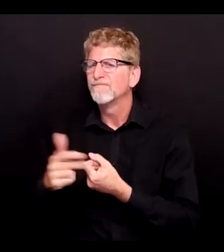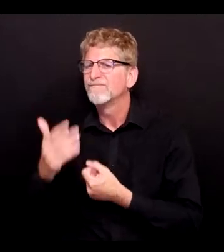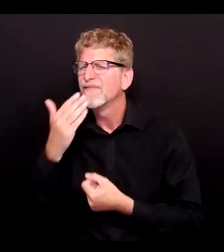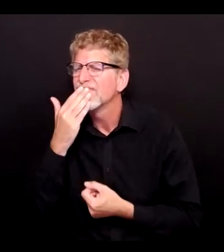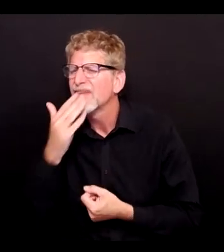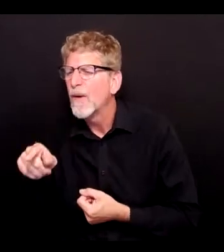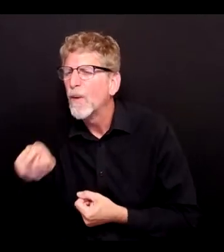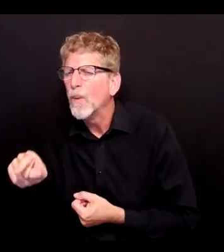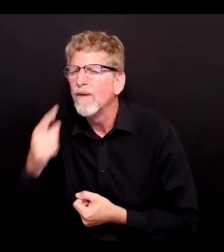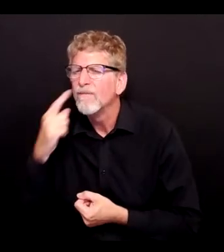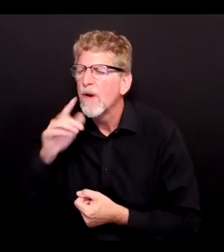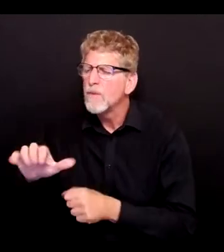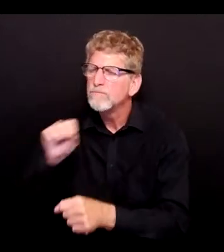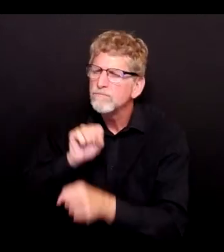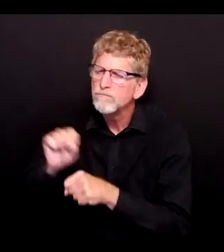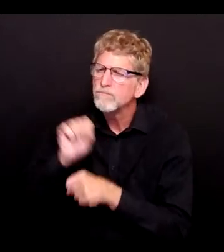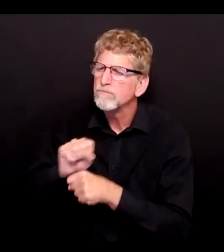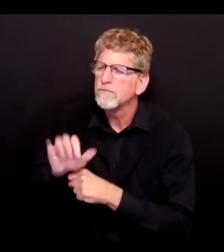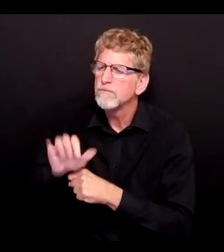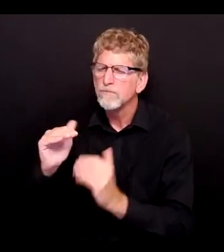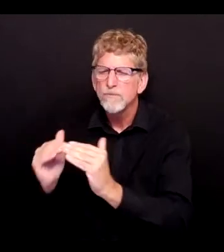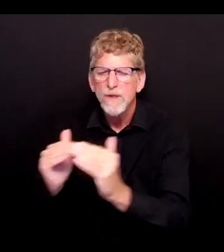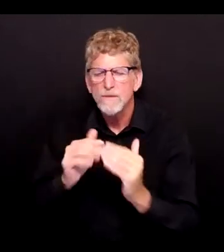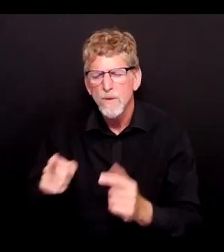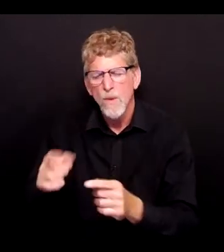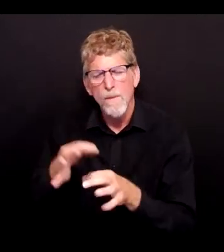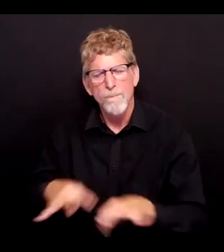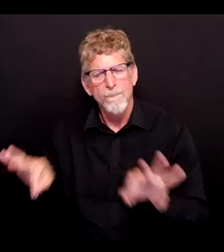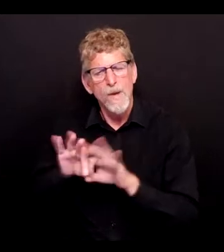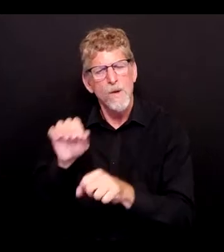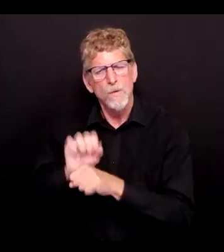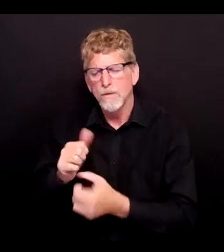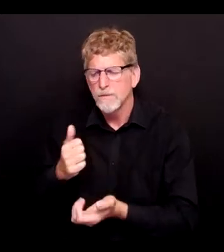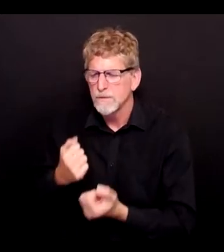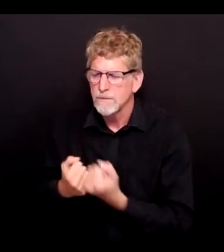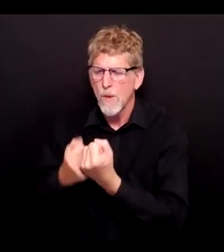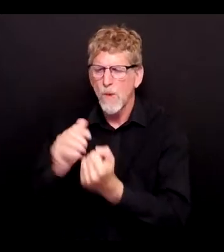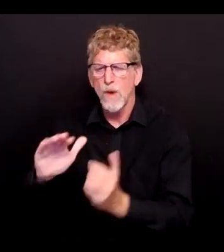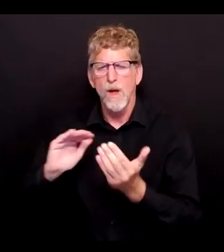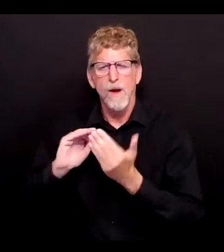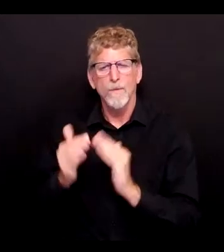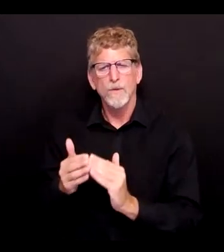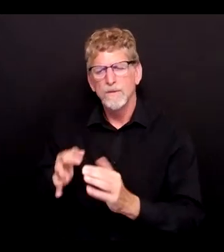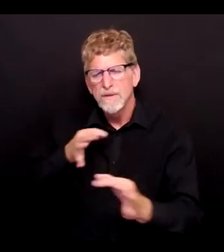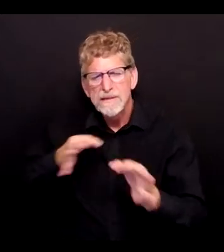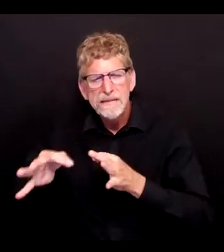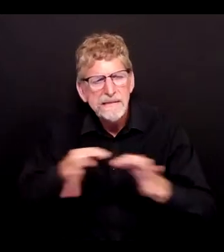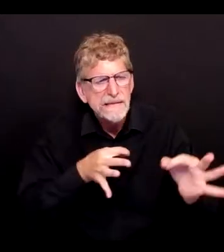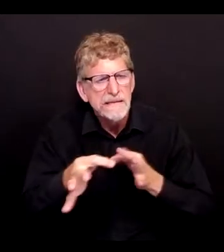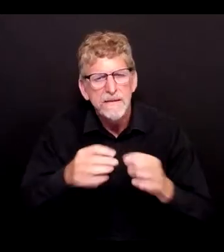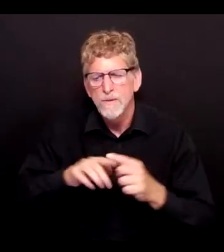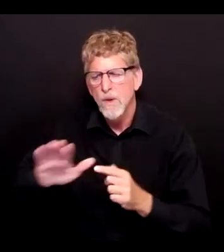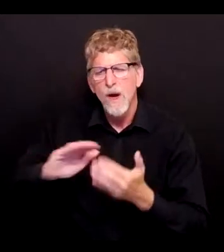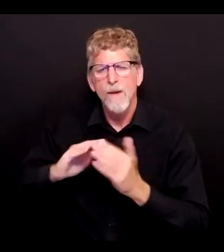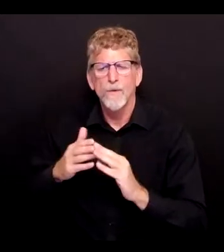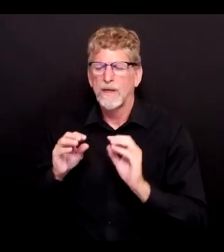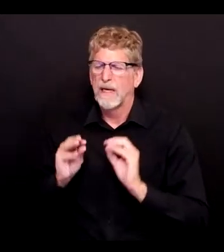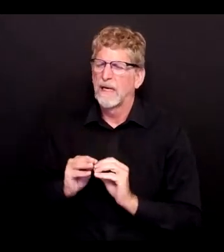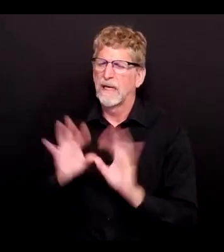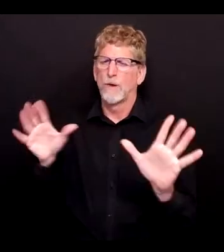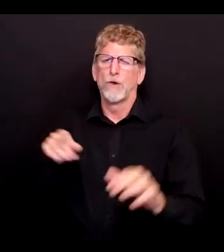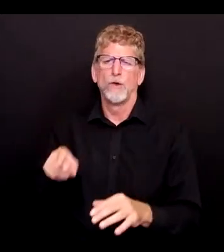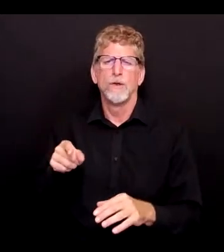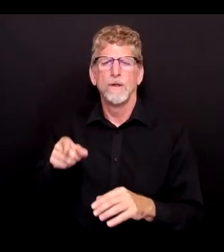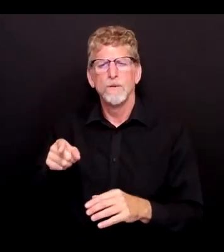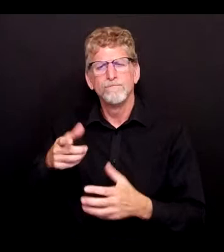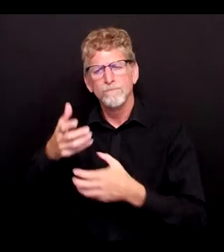to support their community, to give them clear guidance from trusted leaders is exactly the